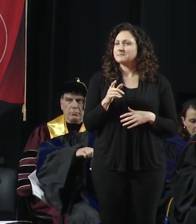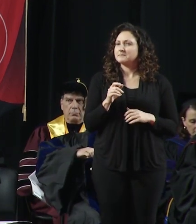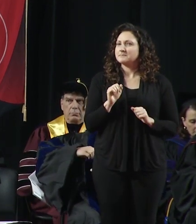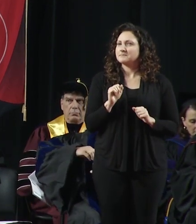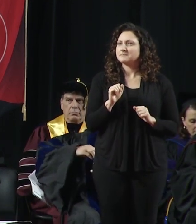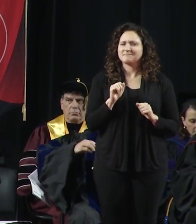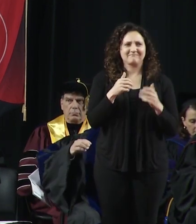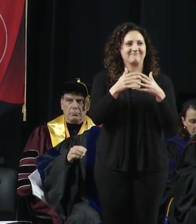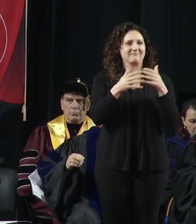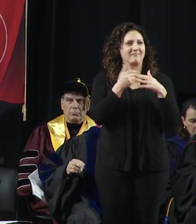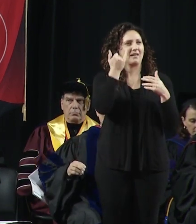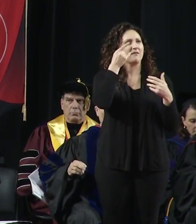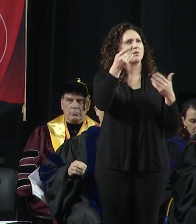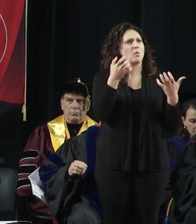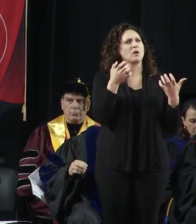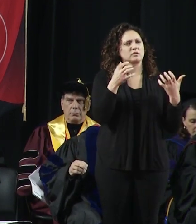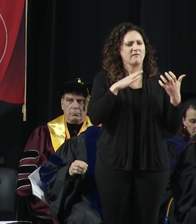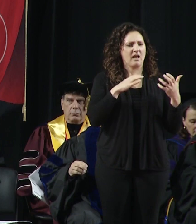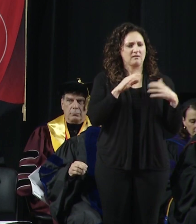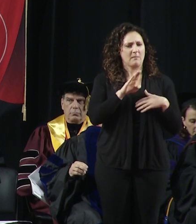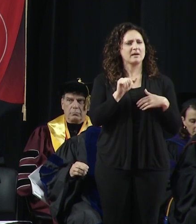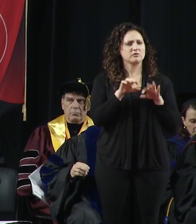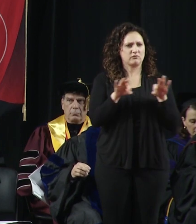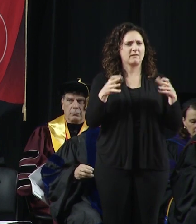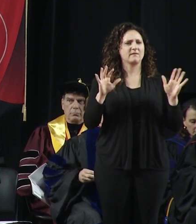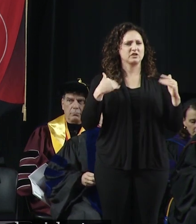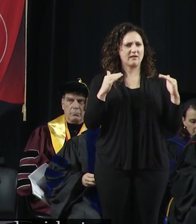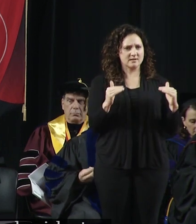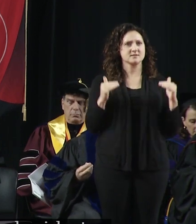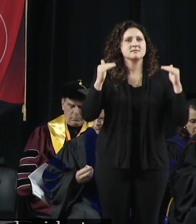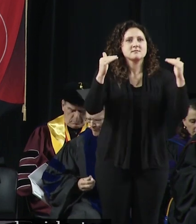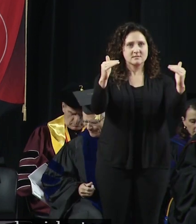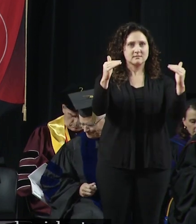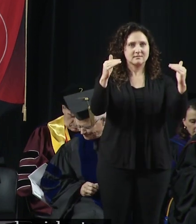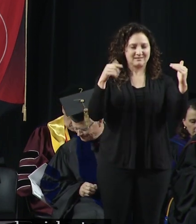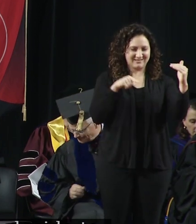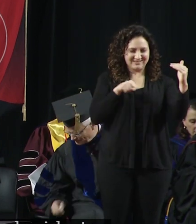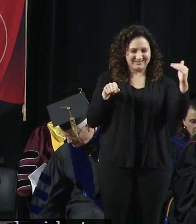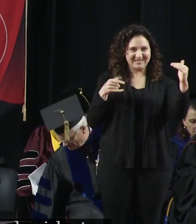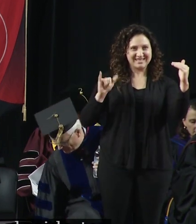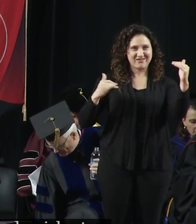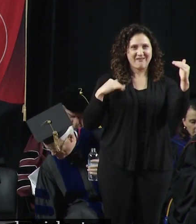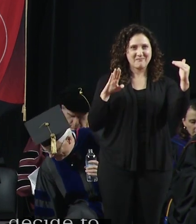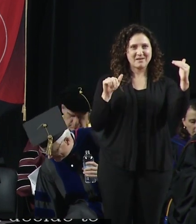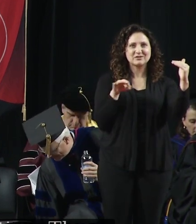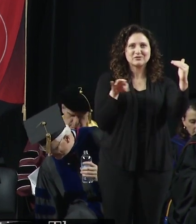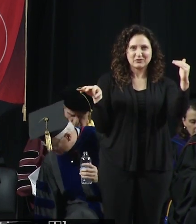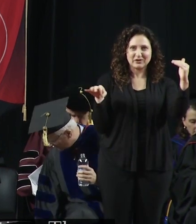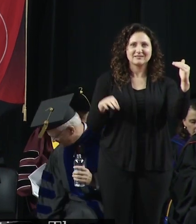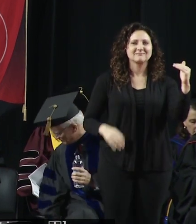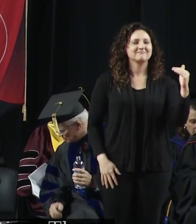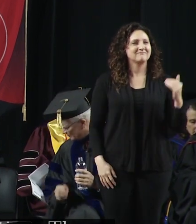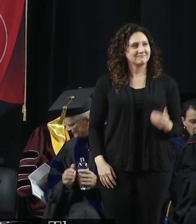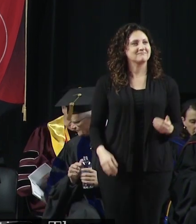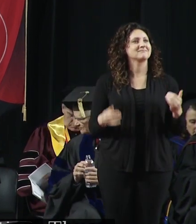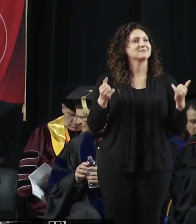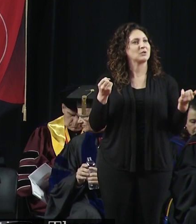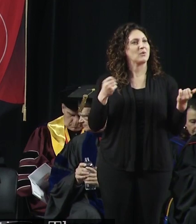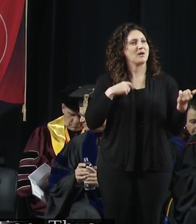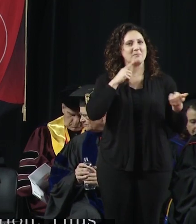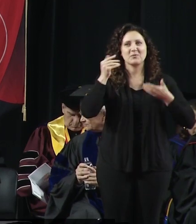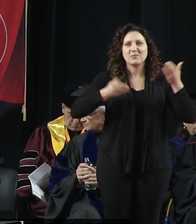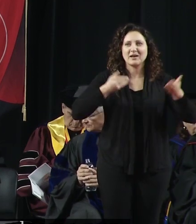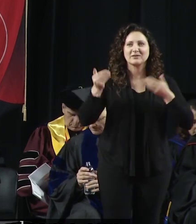even if you decide to continue your career in another direction. Thus, it is my pleasure to welcome our